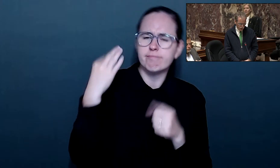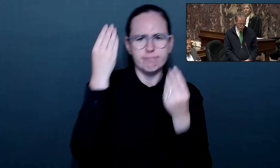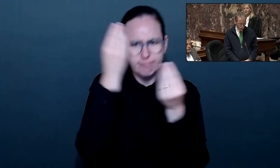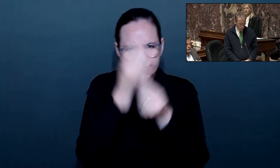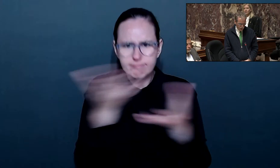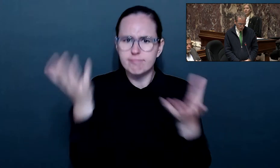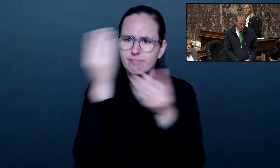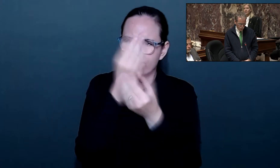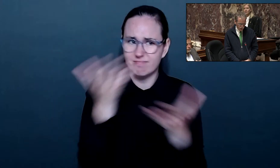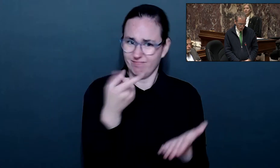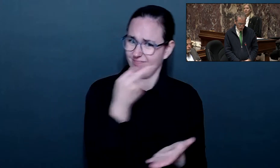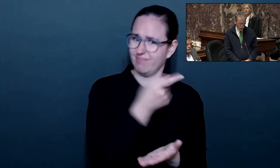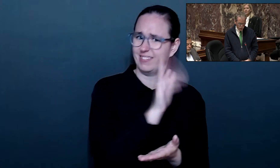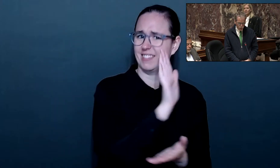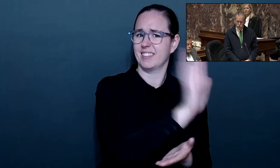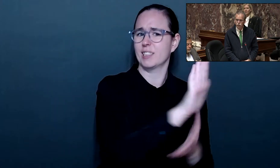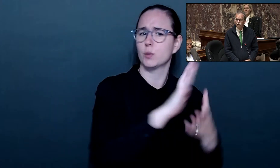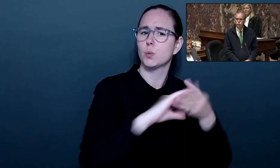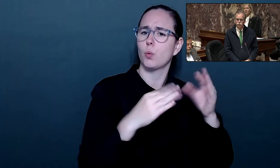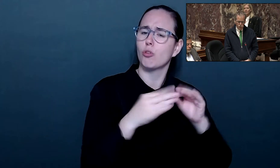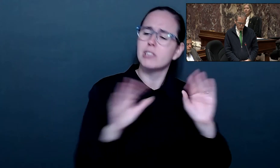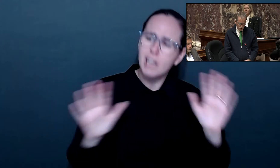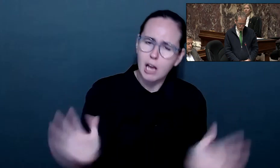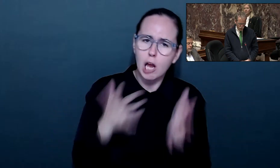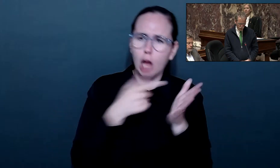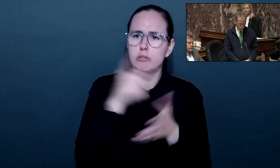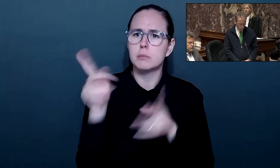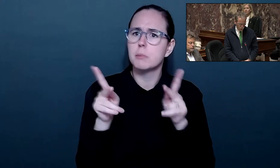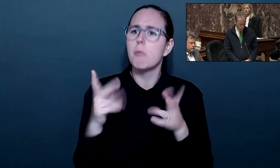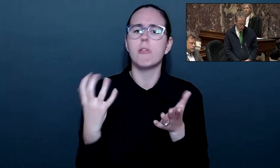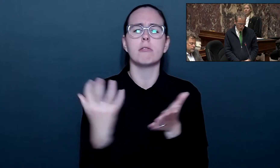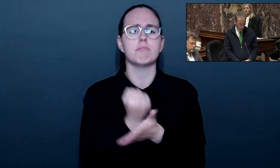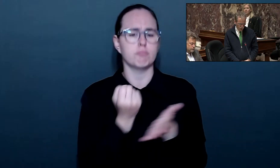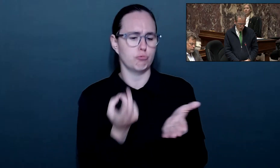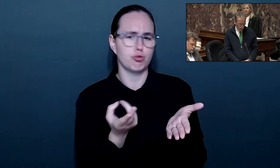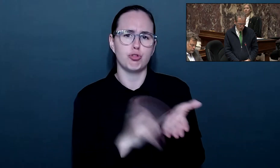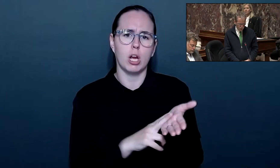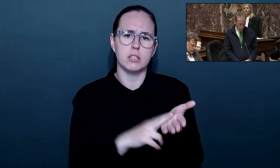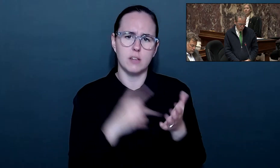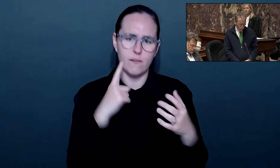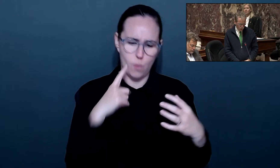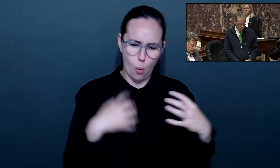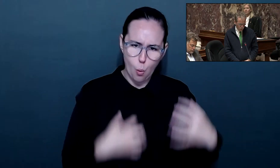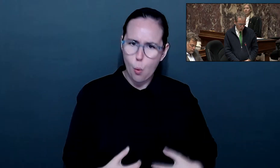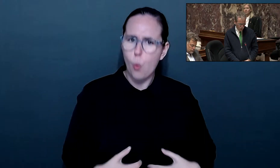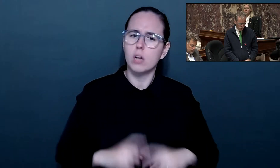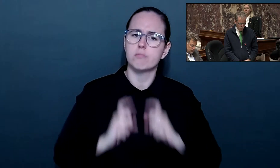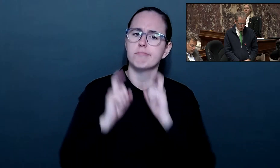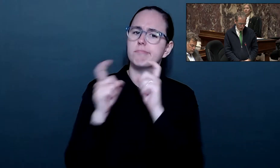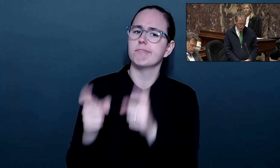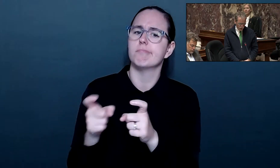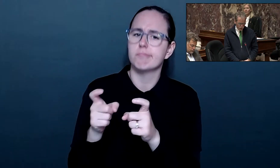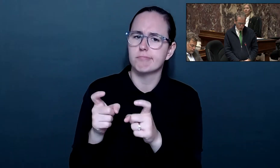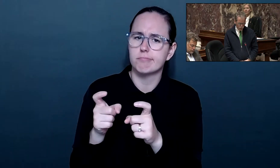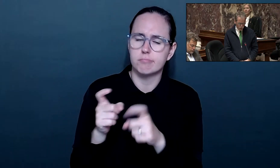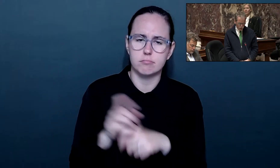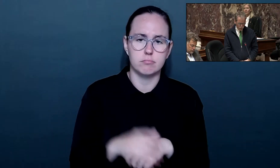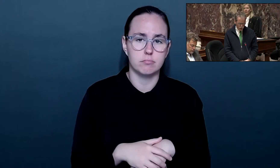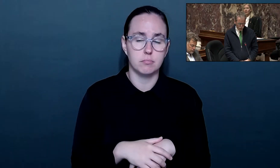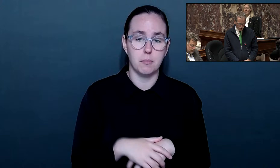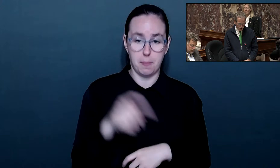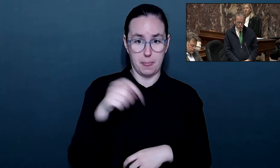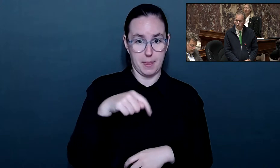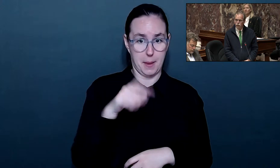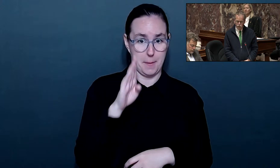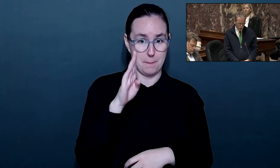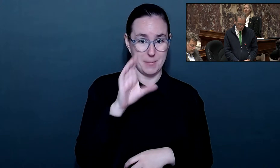BC Transplant will be in the library today between 2 and 3:30, and I welcome and urge my colleagues to visit and